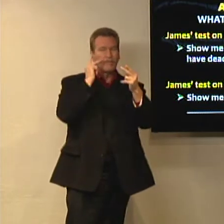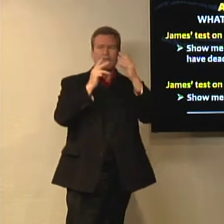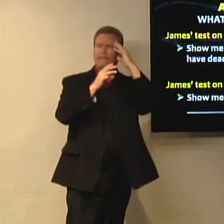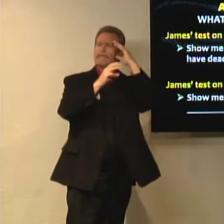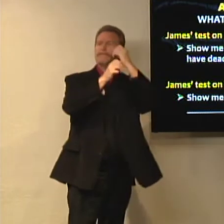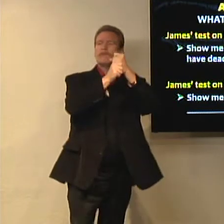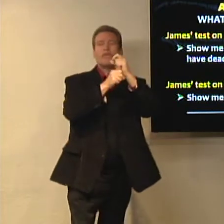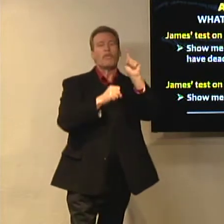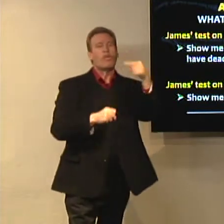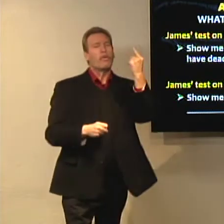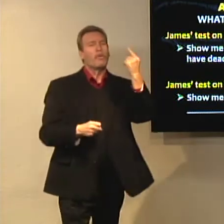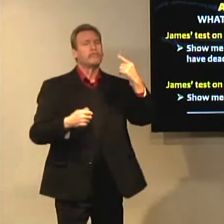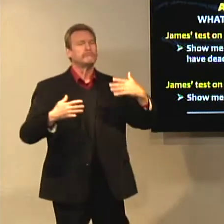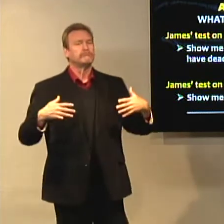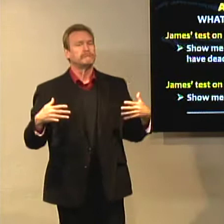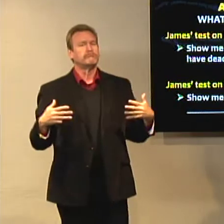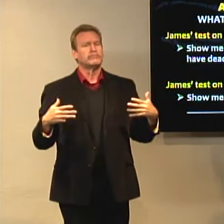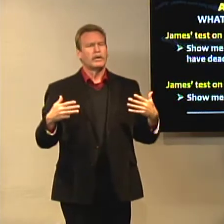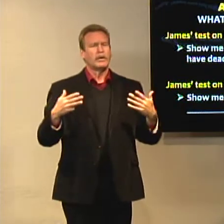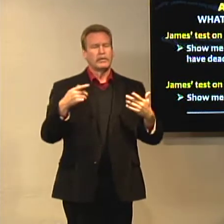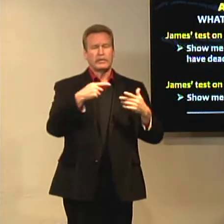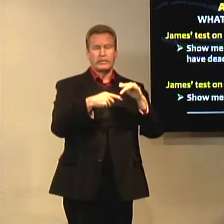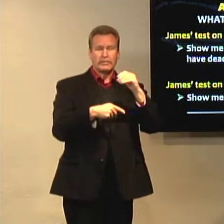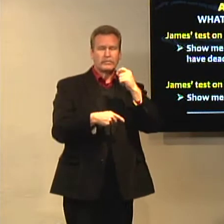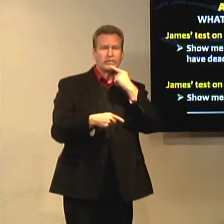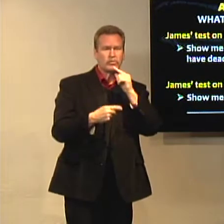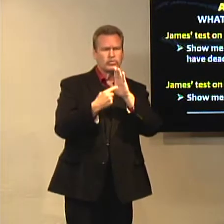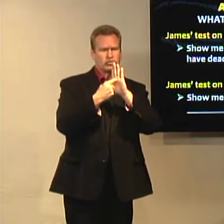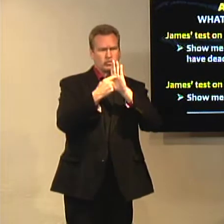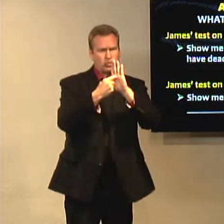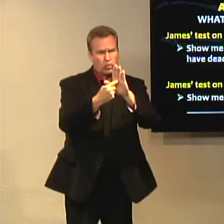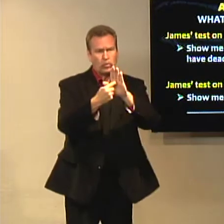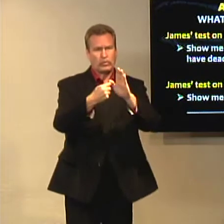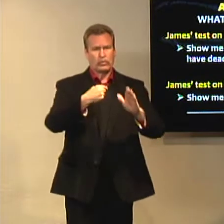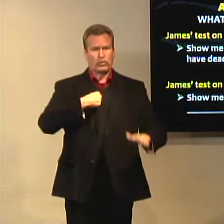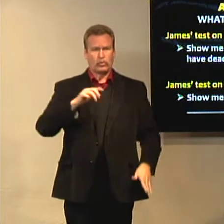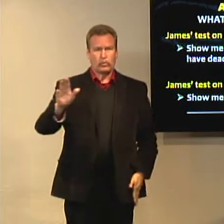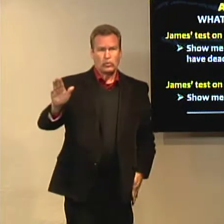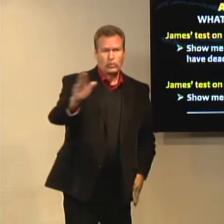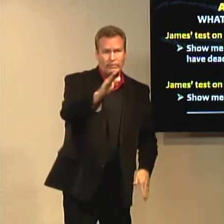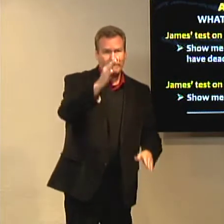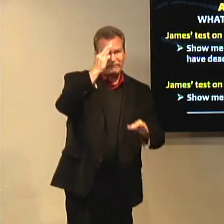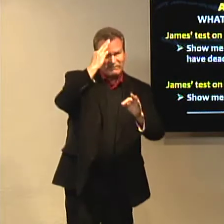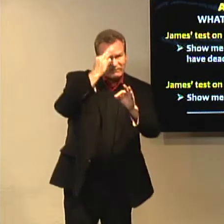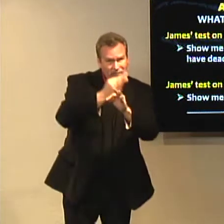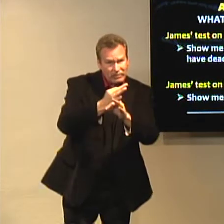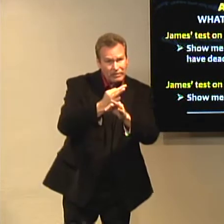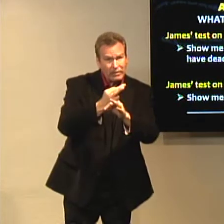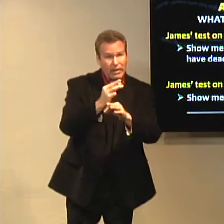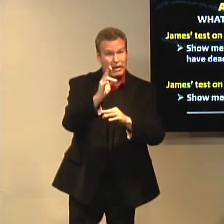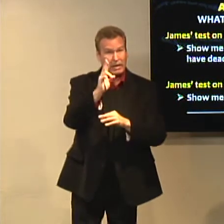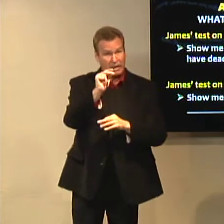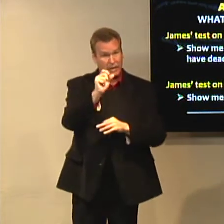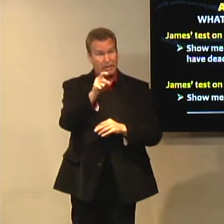faith. So some people are like, I have faith, and they don't do anything to show it. And James is challenging the